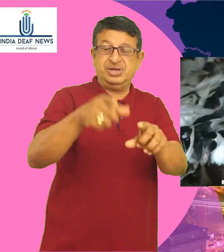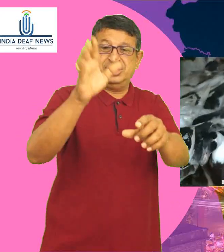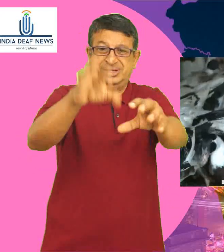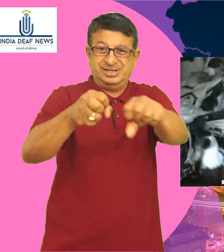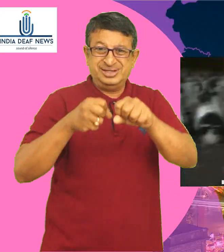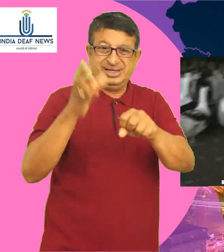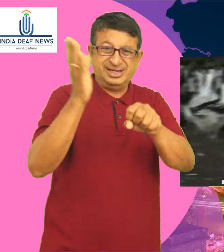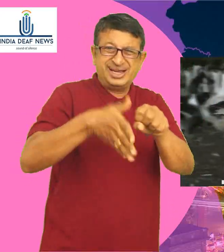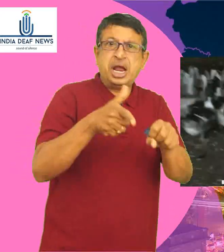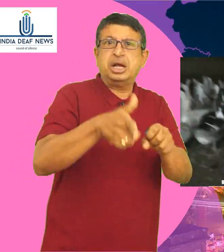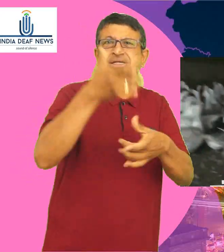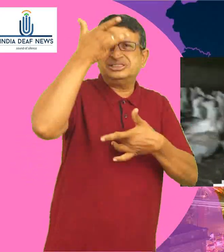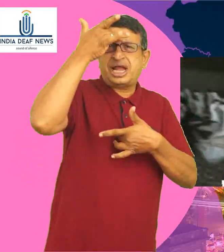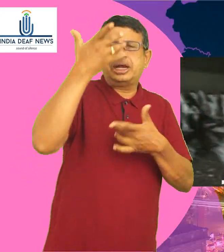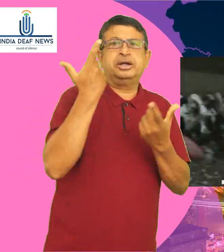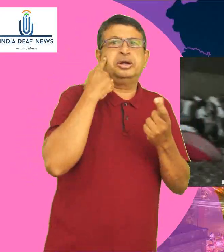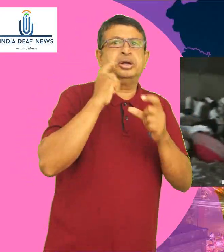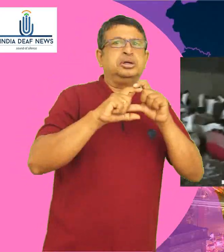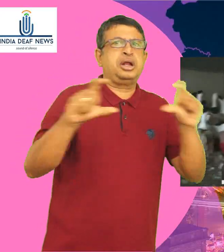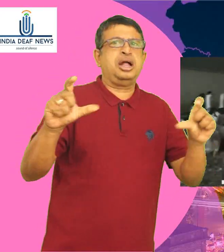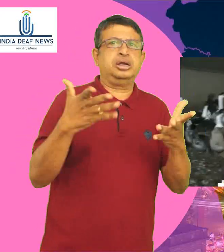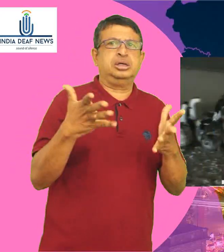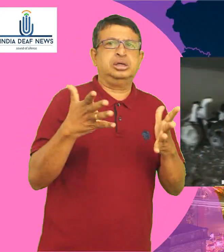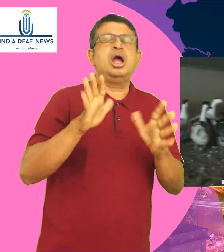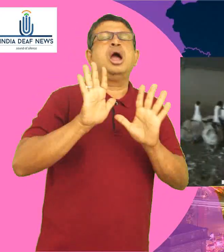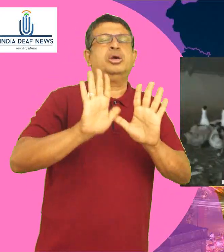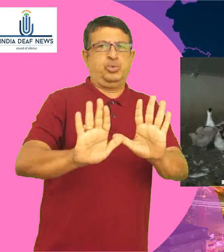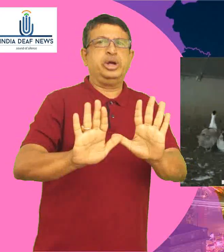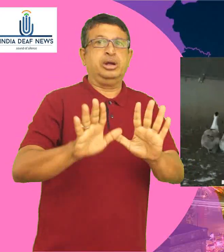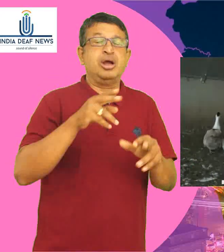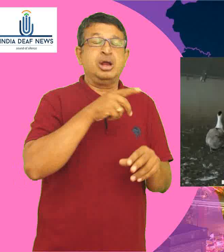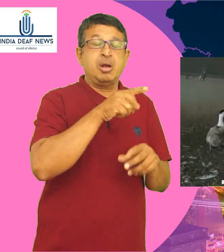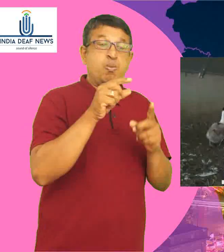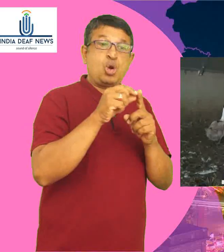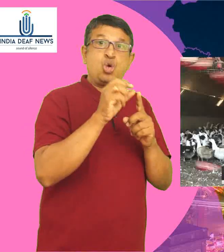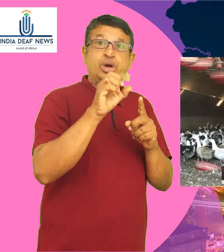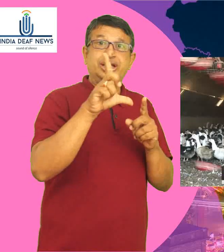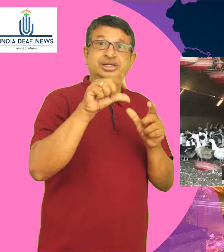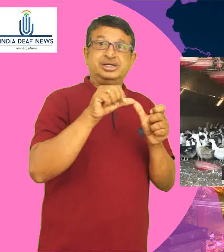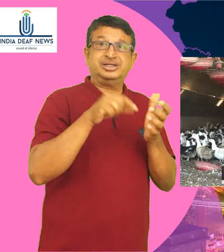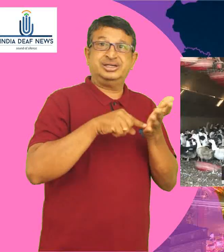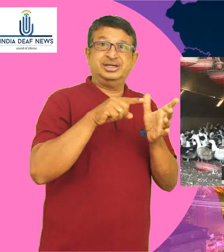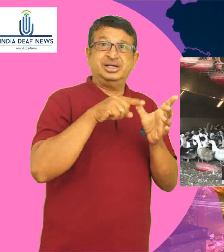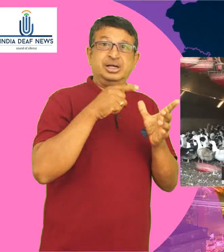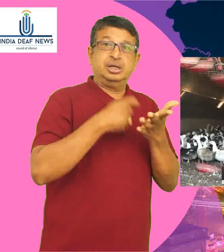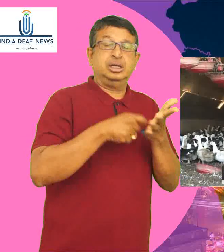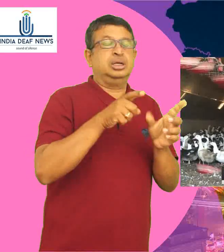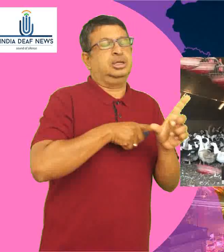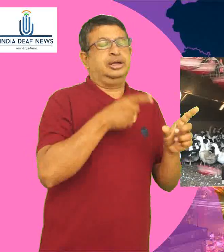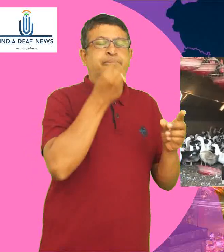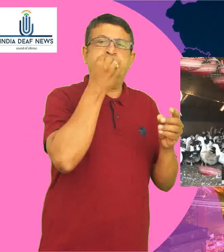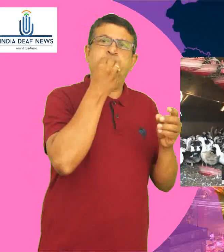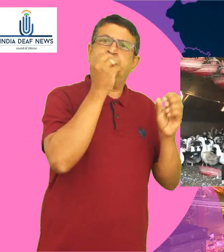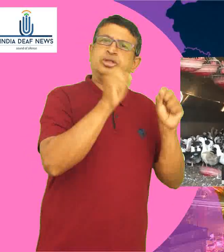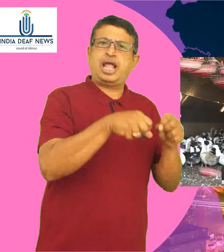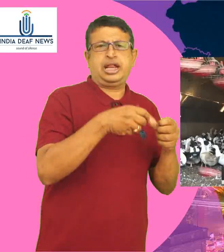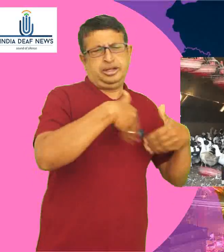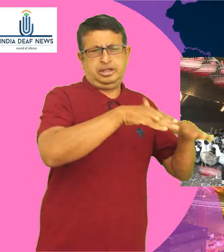economic implications could go up to the millions. China has already suspended imports of poultry for France.